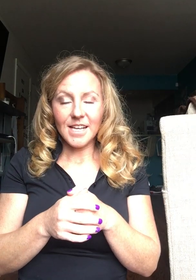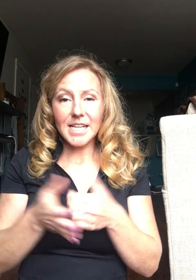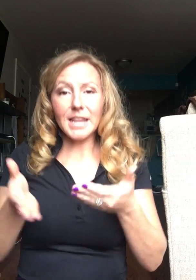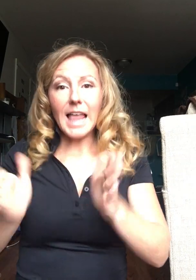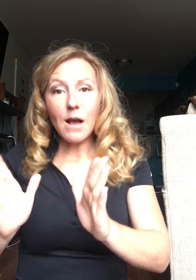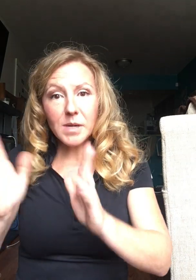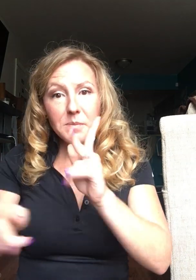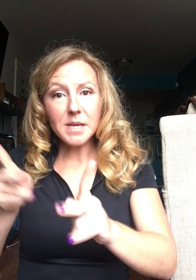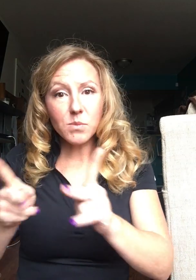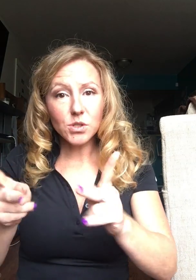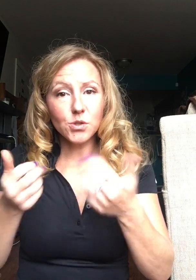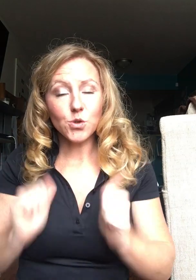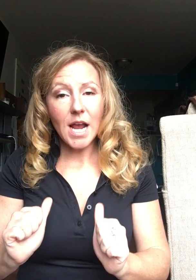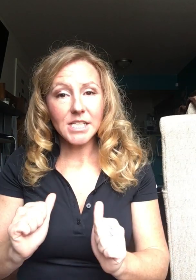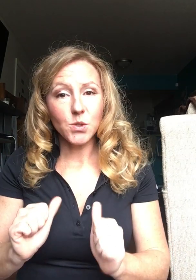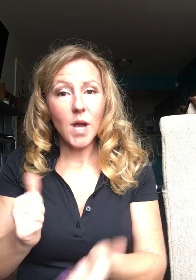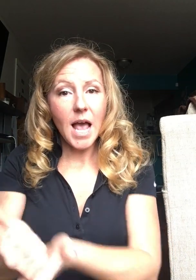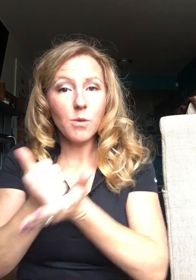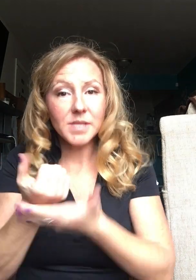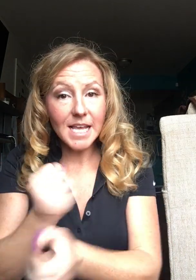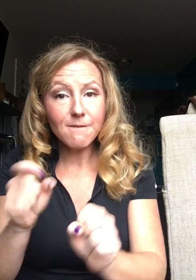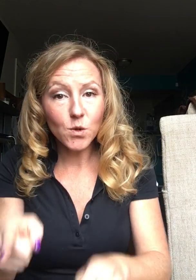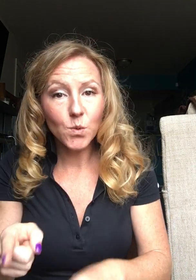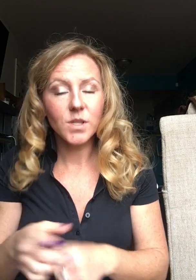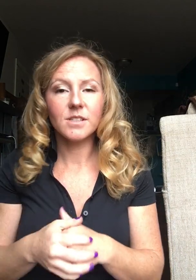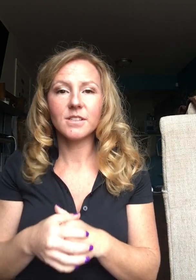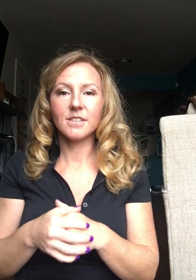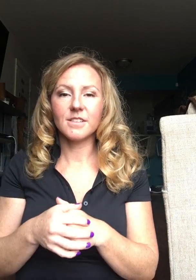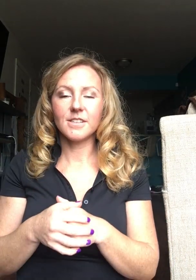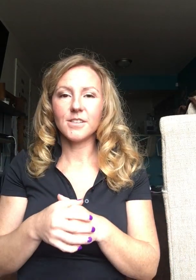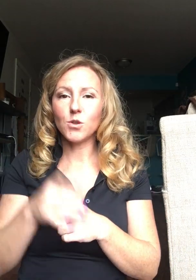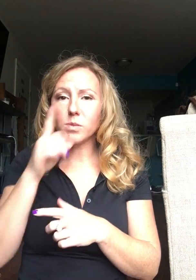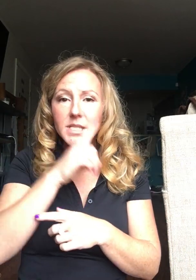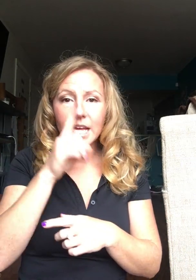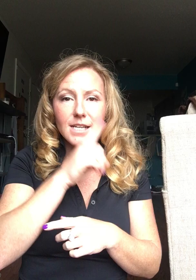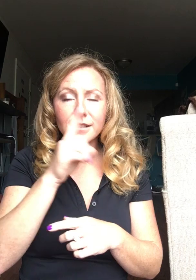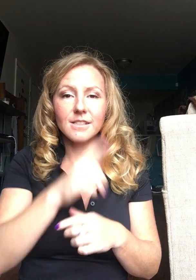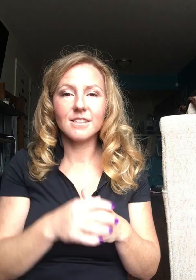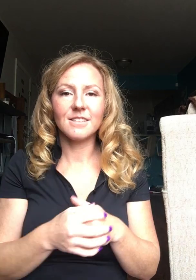and allowing people to try to help save you, you pretend.